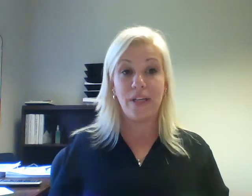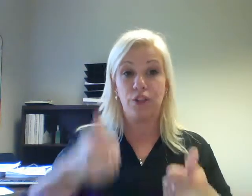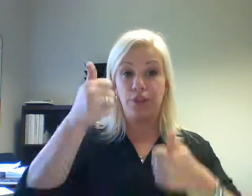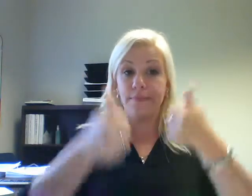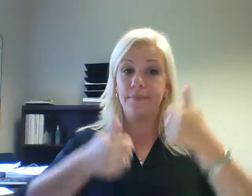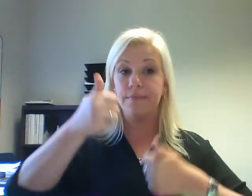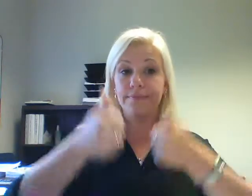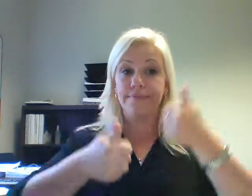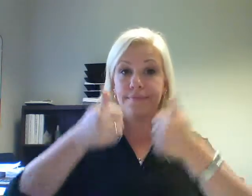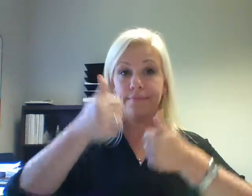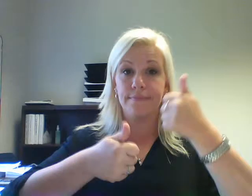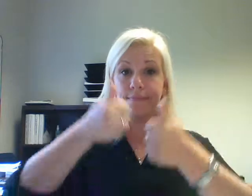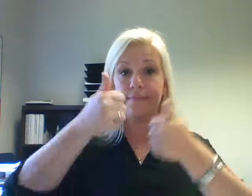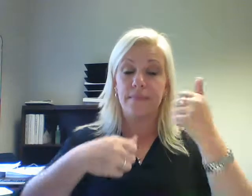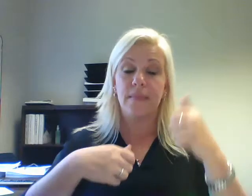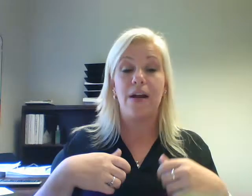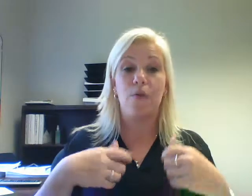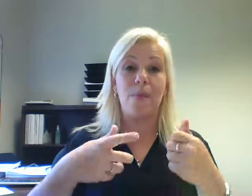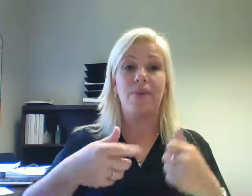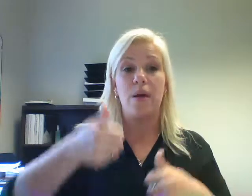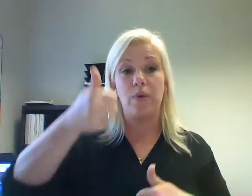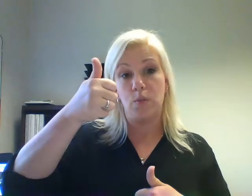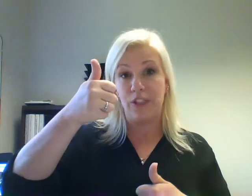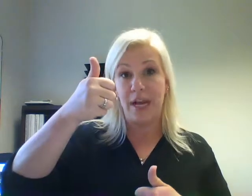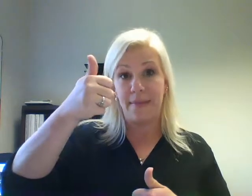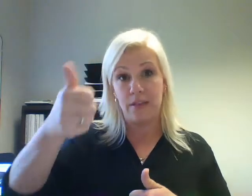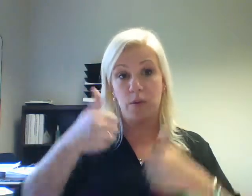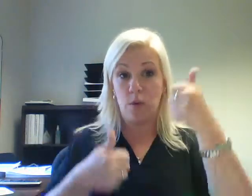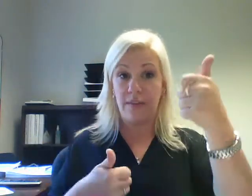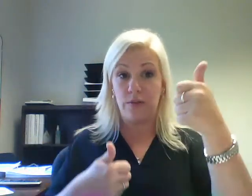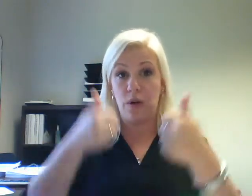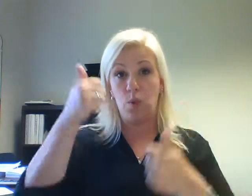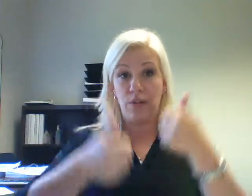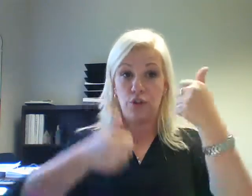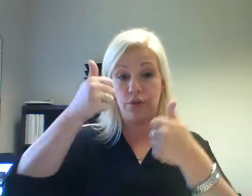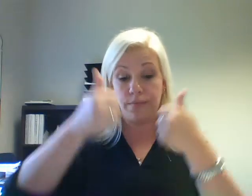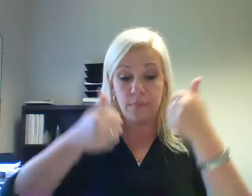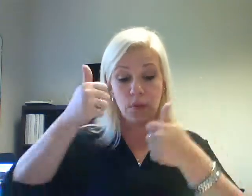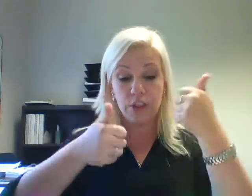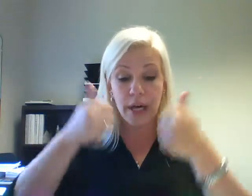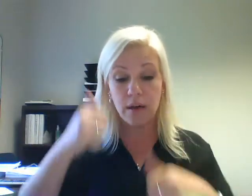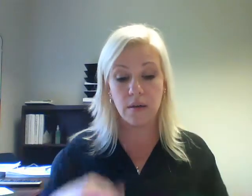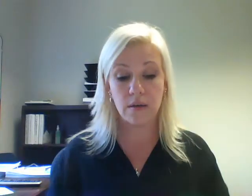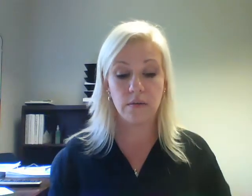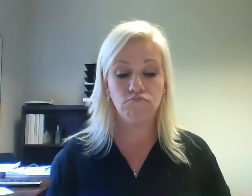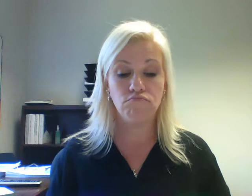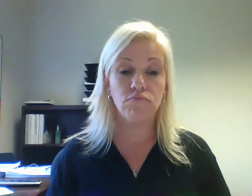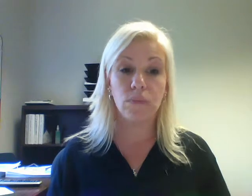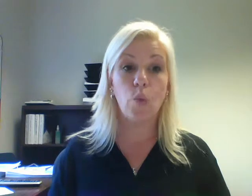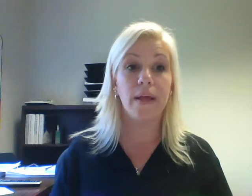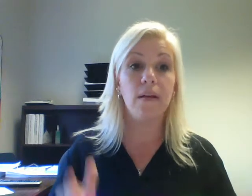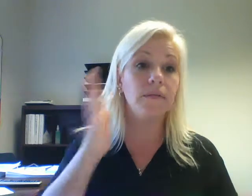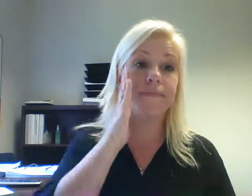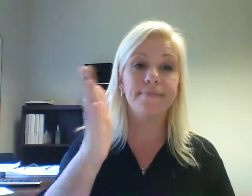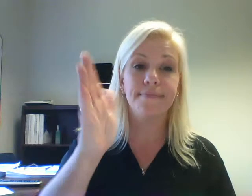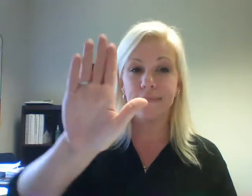Which. And I remember that with which hand, this one or this one, which hand. Will is